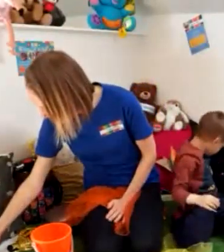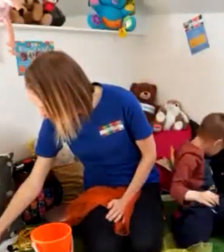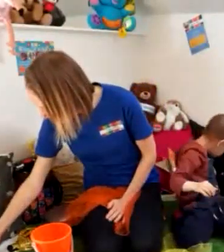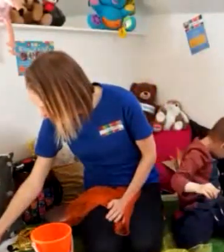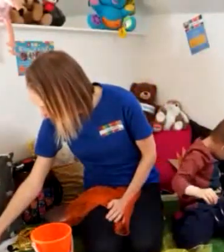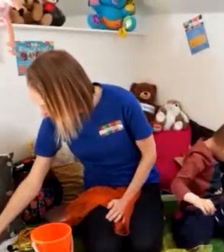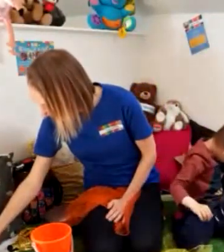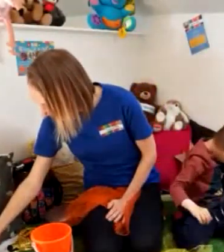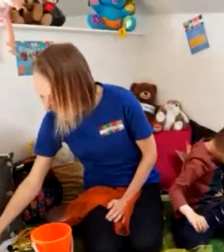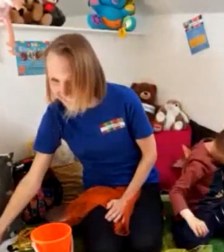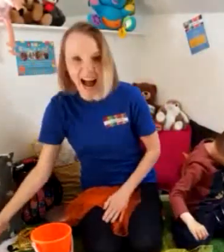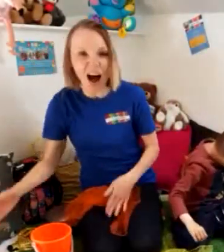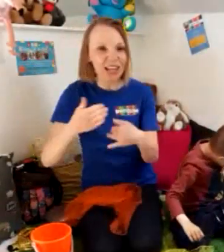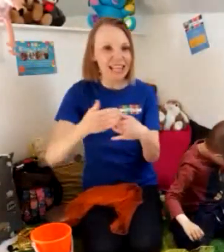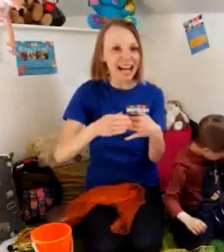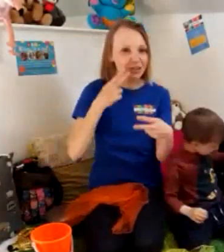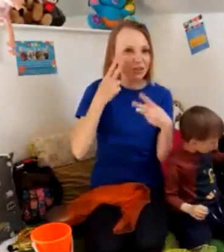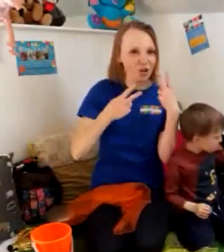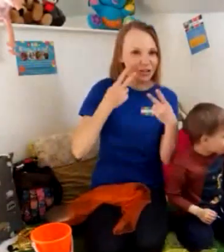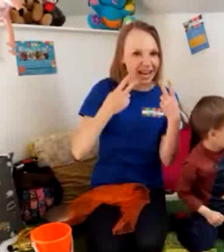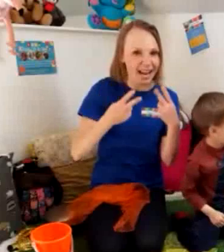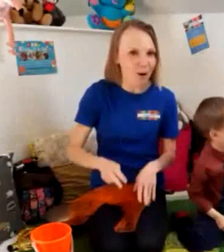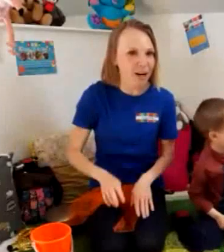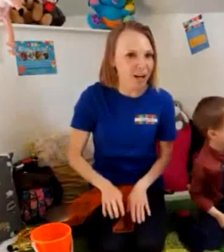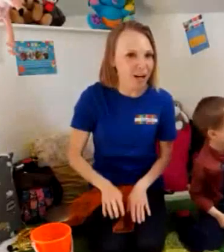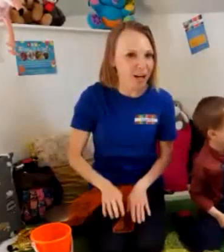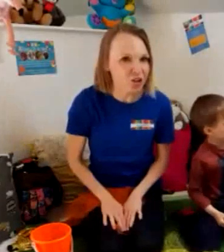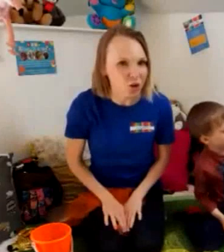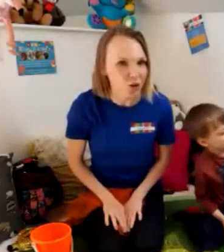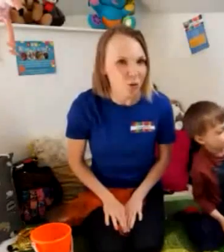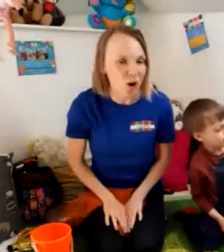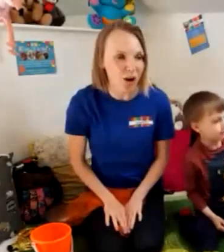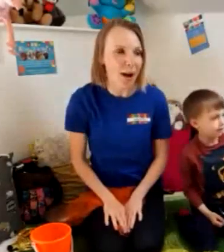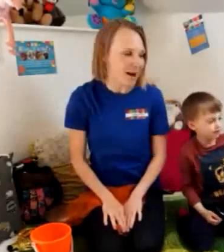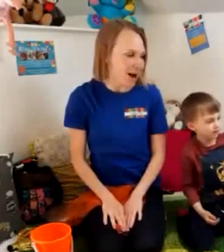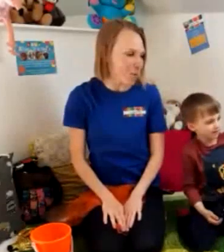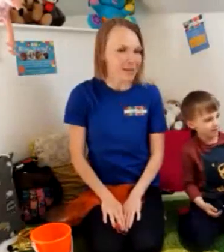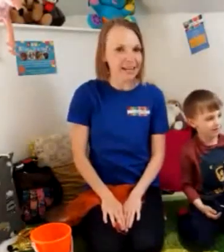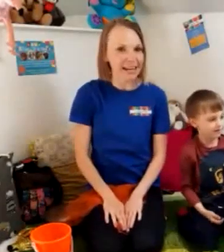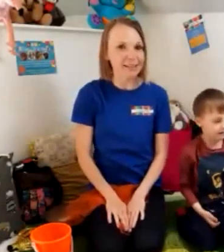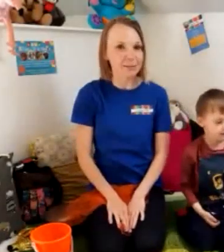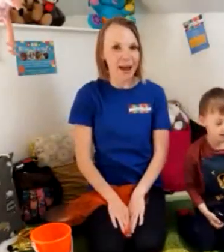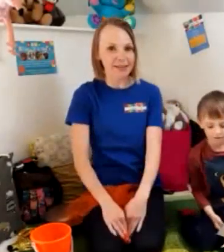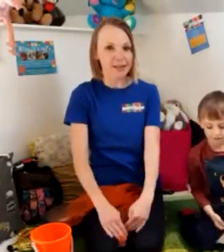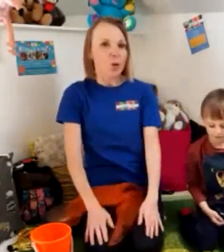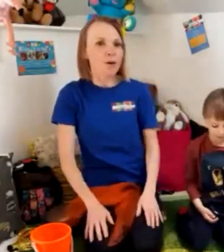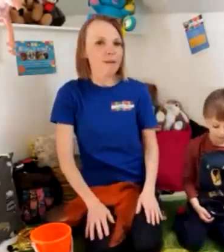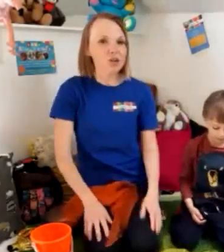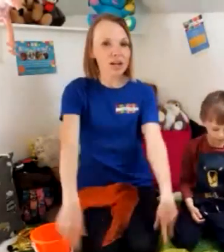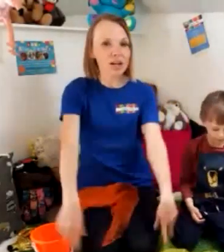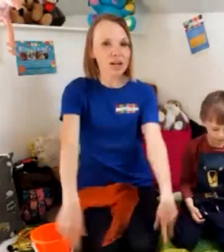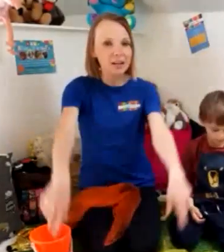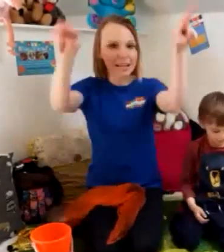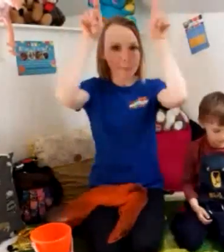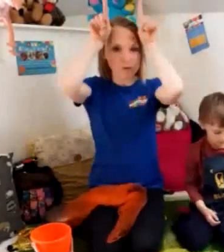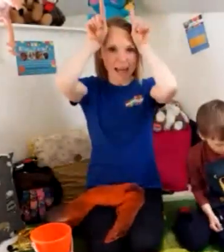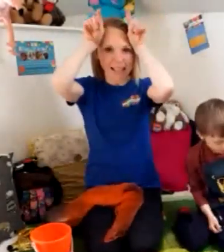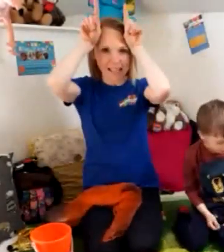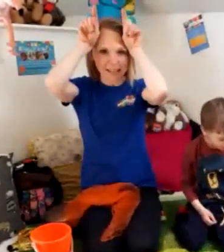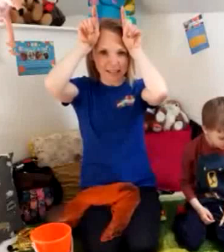Amazing. And our last song today, we're going to do another one about being in space. We're actually going to sing about some aliens this